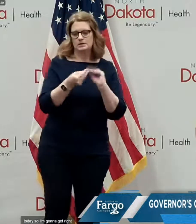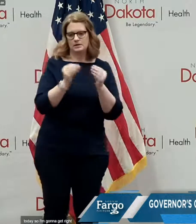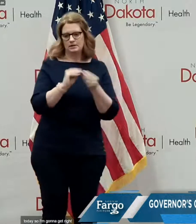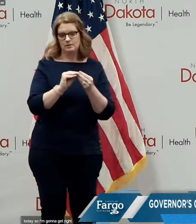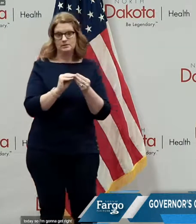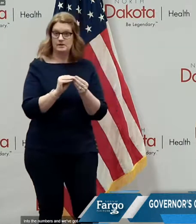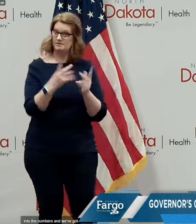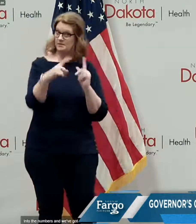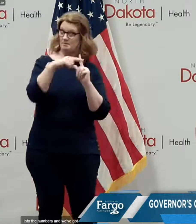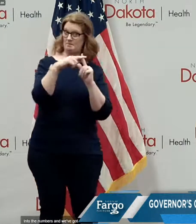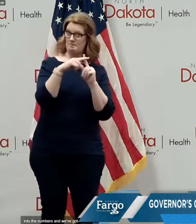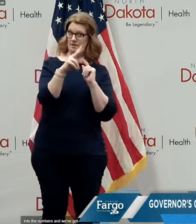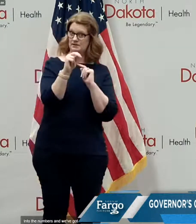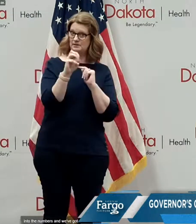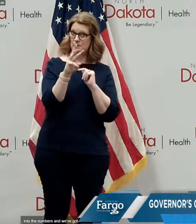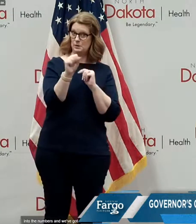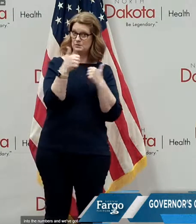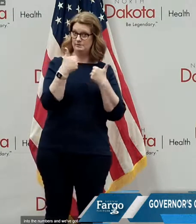of good news today.